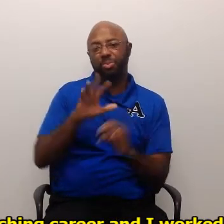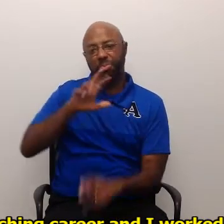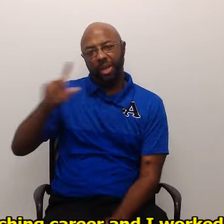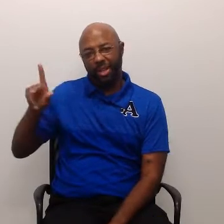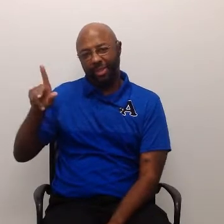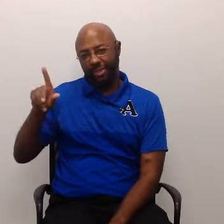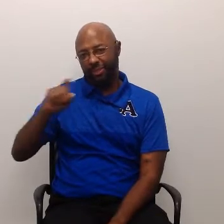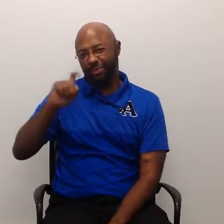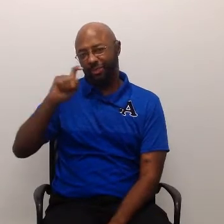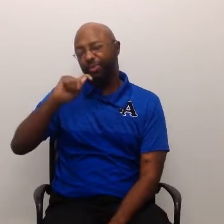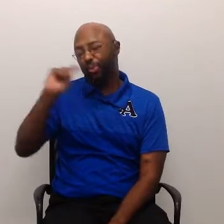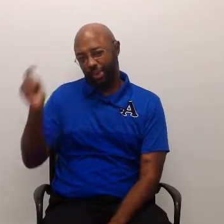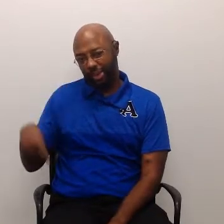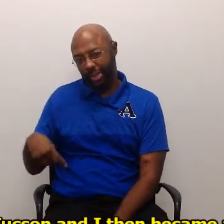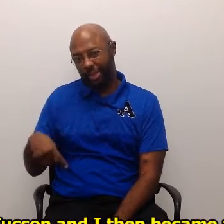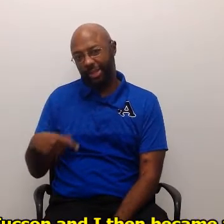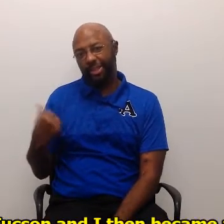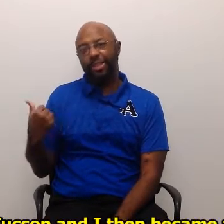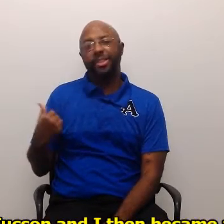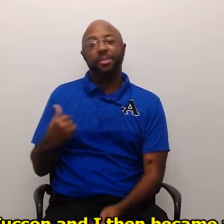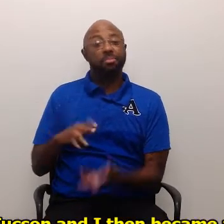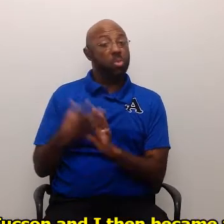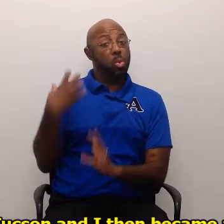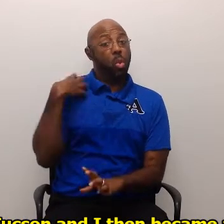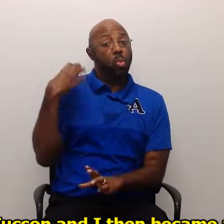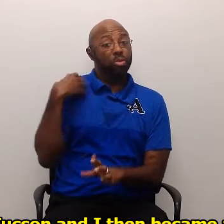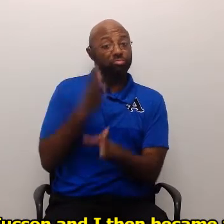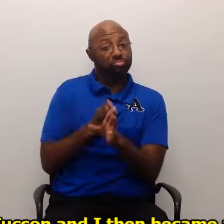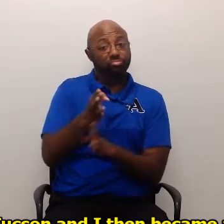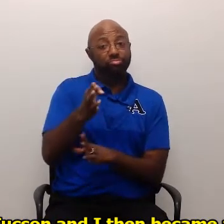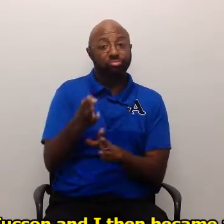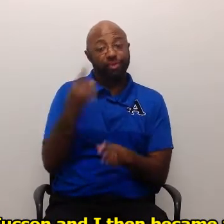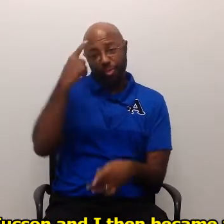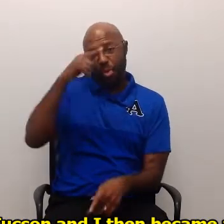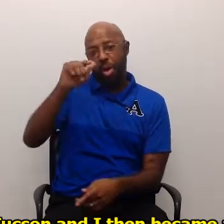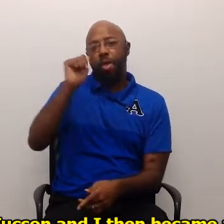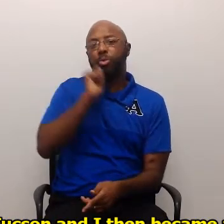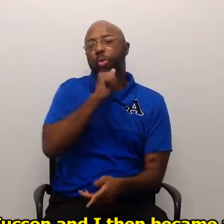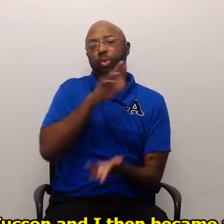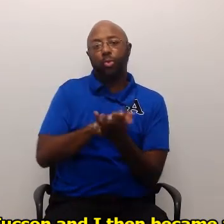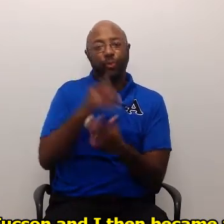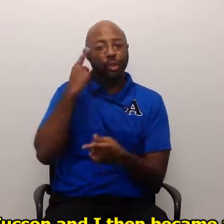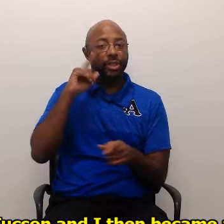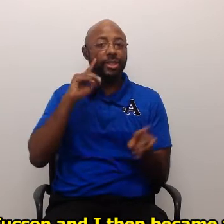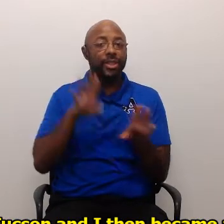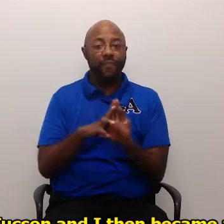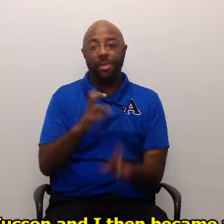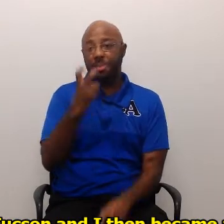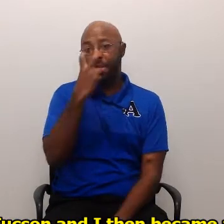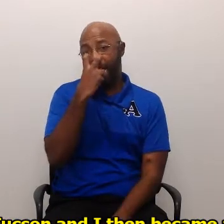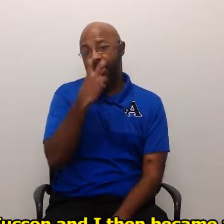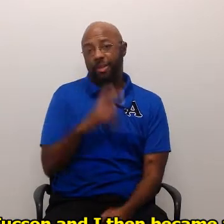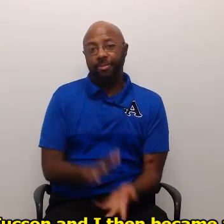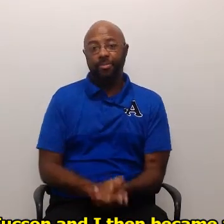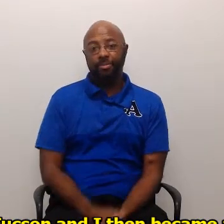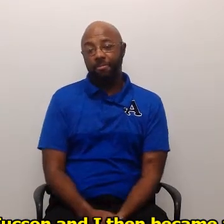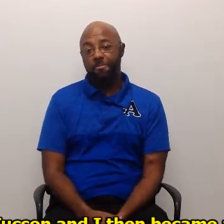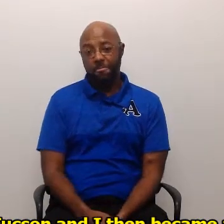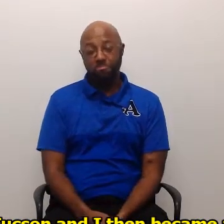military. I moved back to Tucson, and I then became a coach for the Arizona State Schools for the